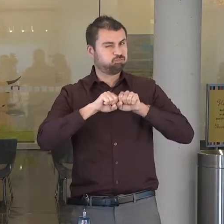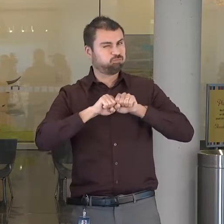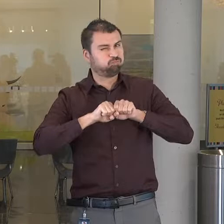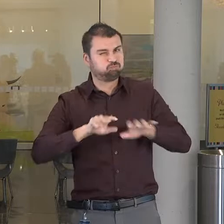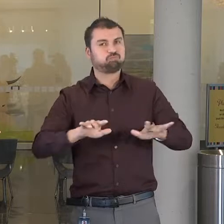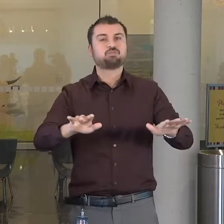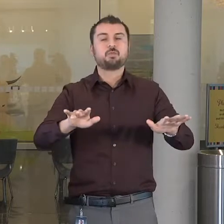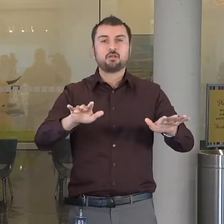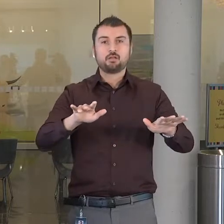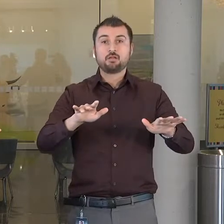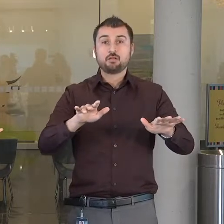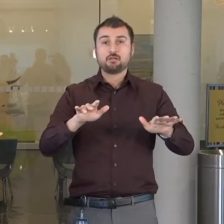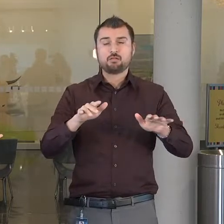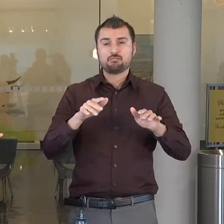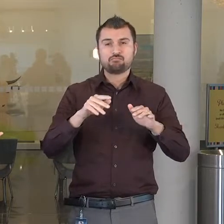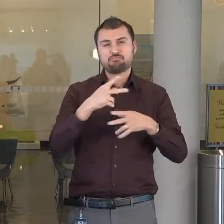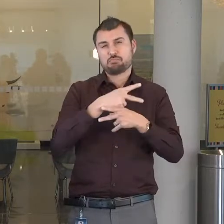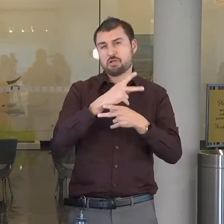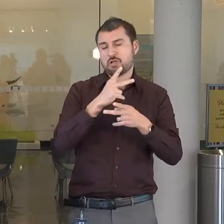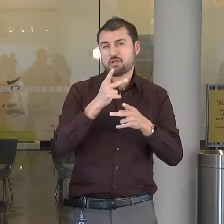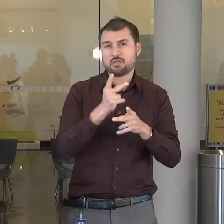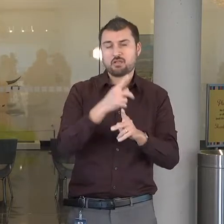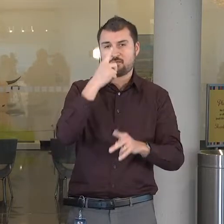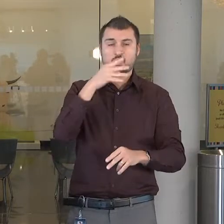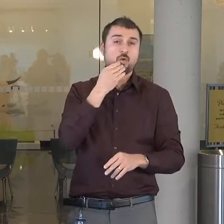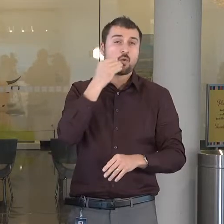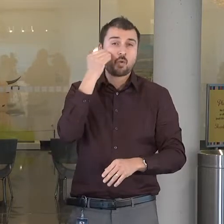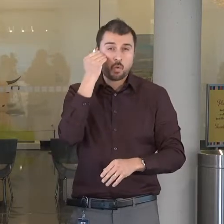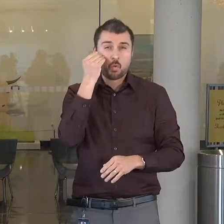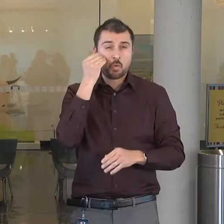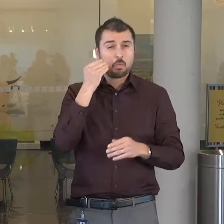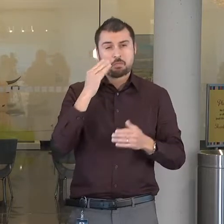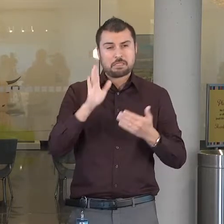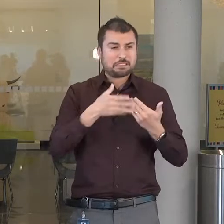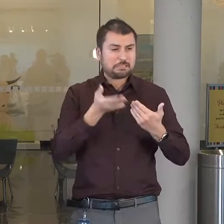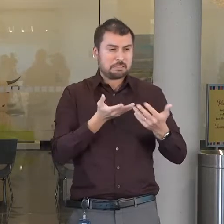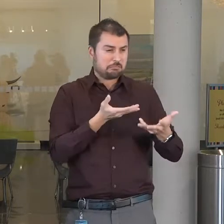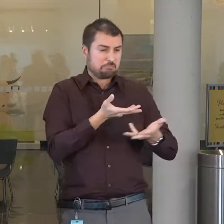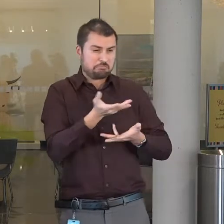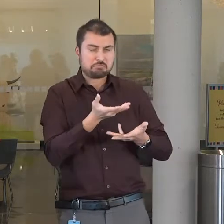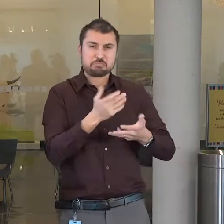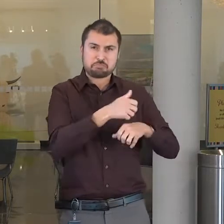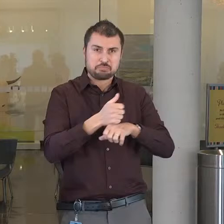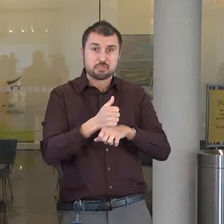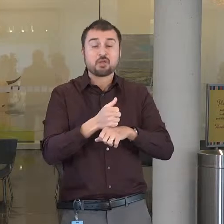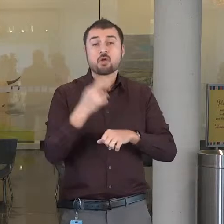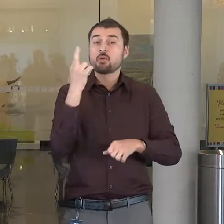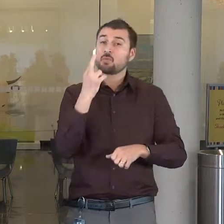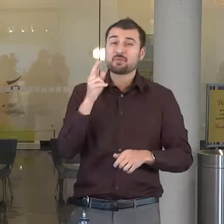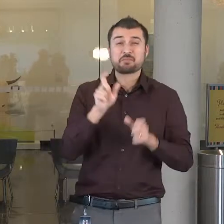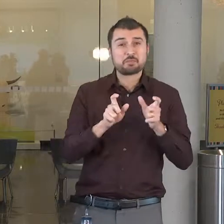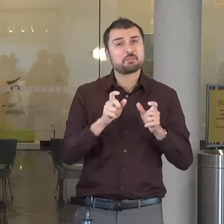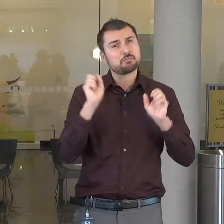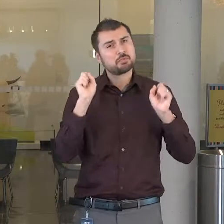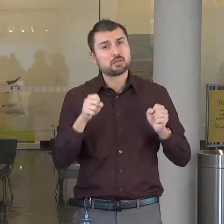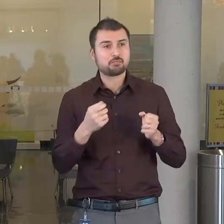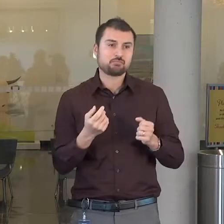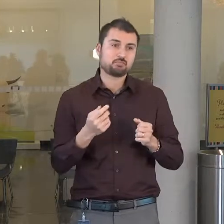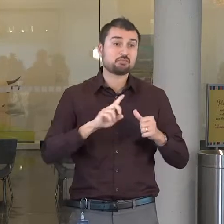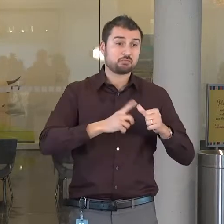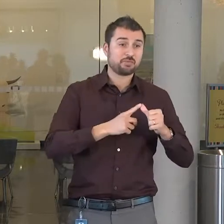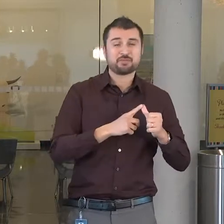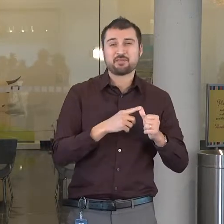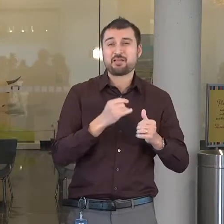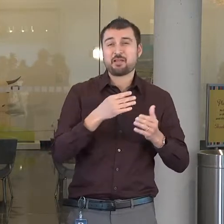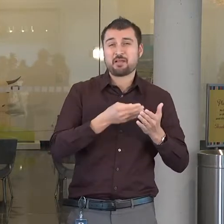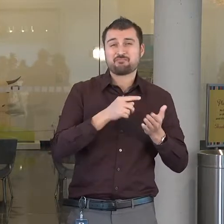produce products for home conveniences. Both more people were able to afford these things, and